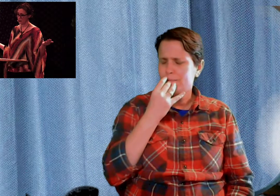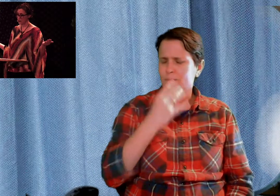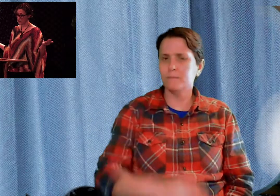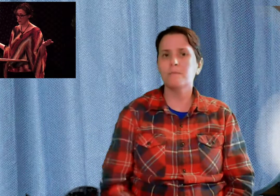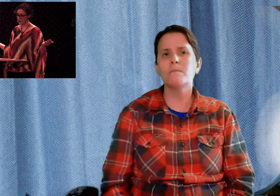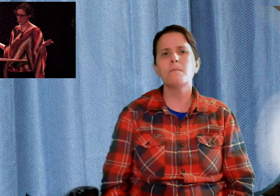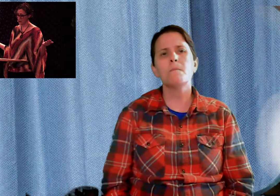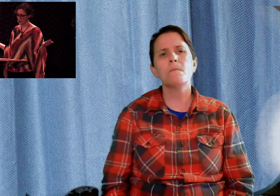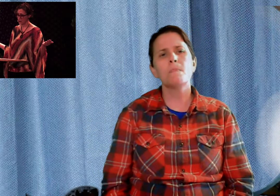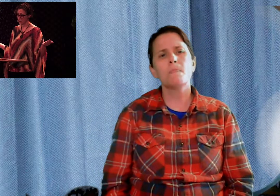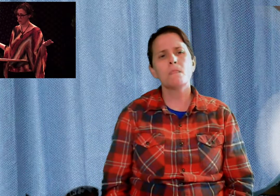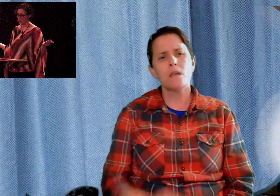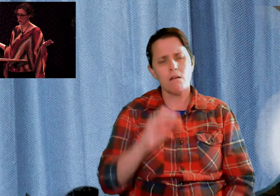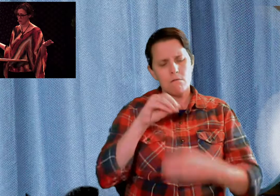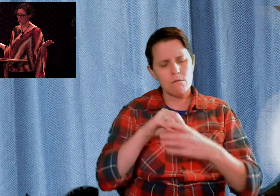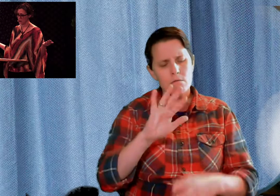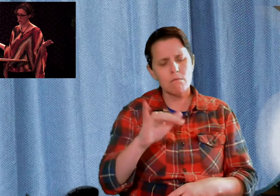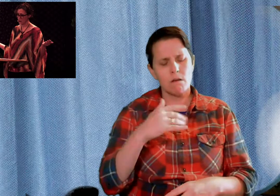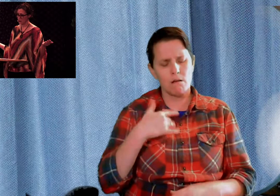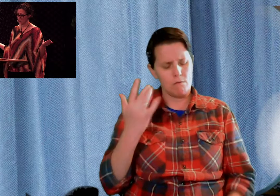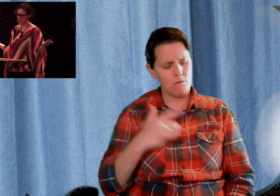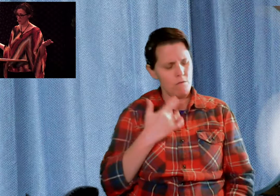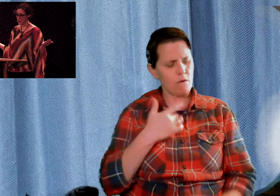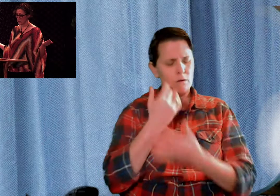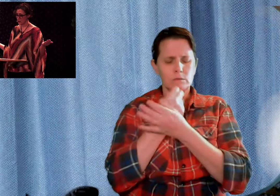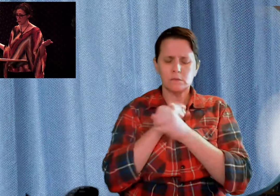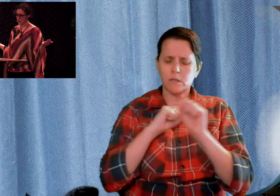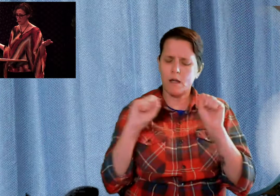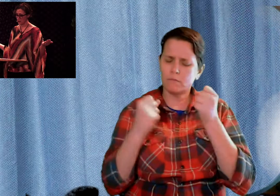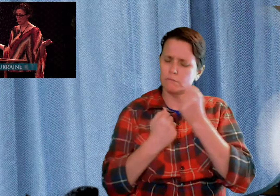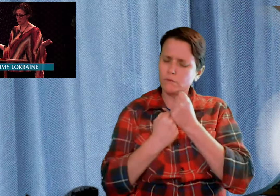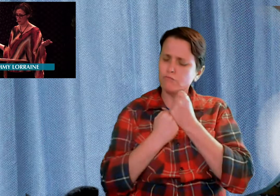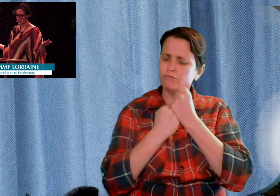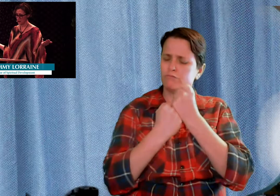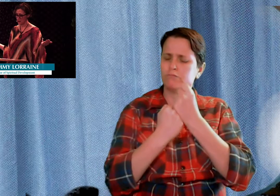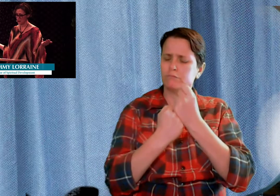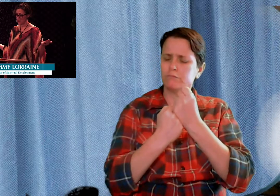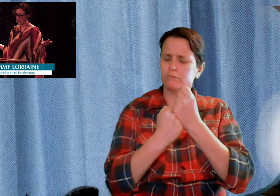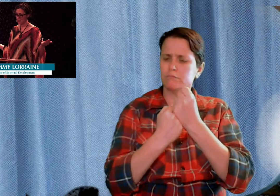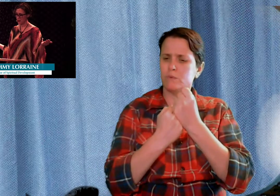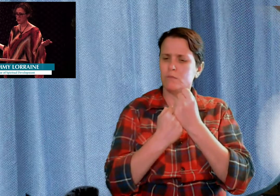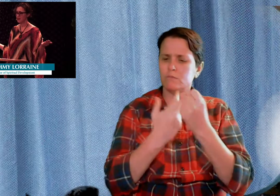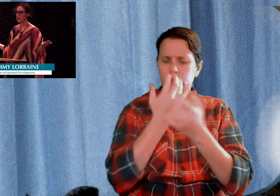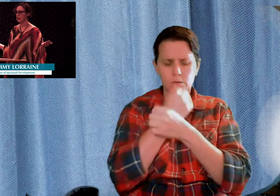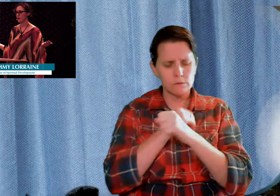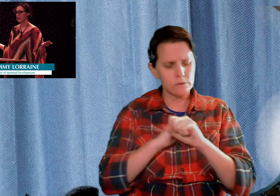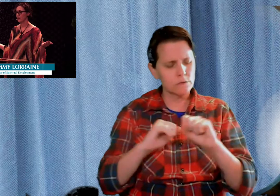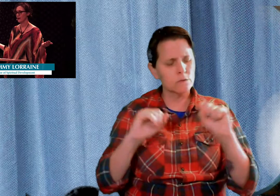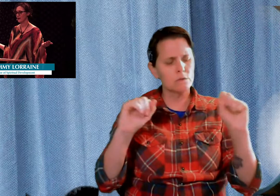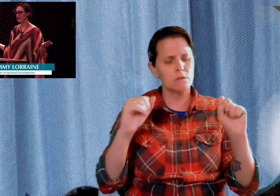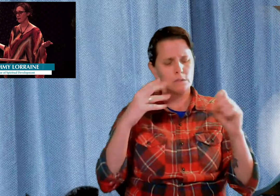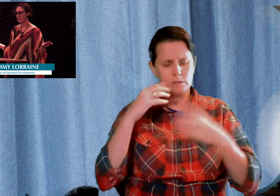And you feel the safety and the support, the security of being the safe place deep in